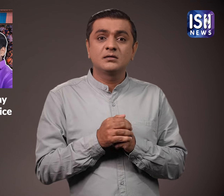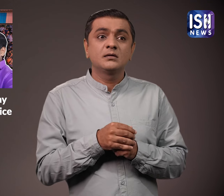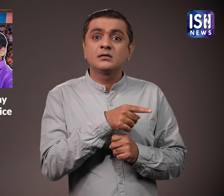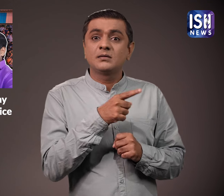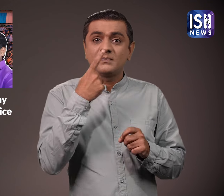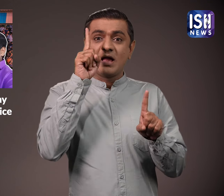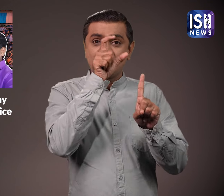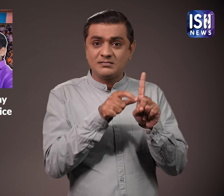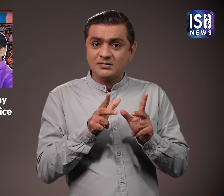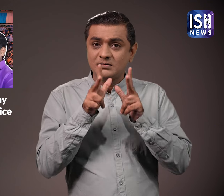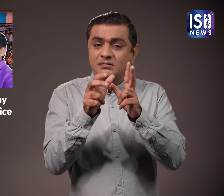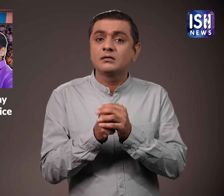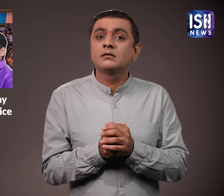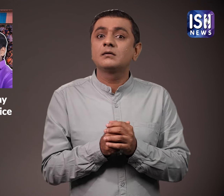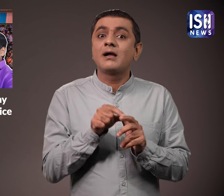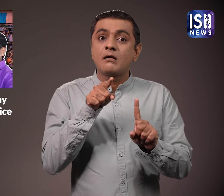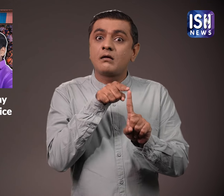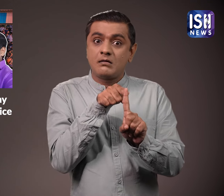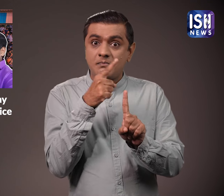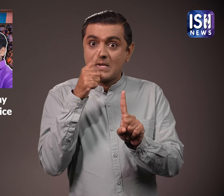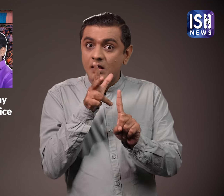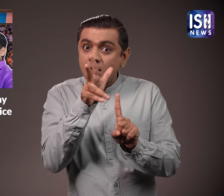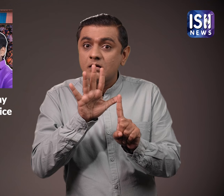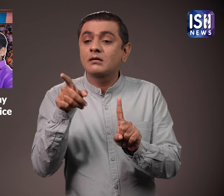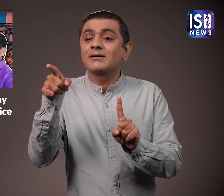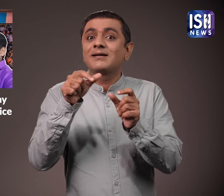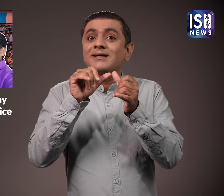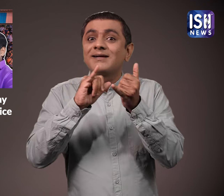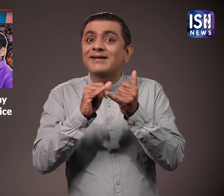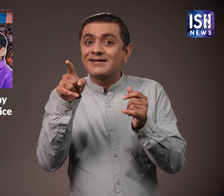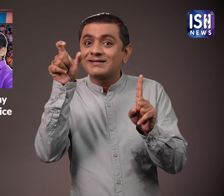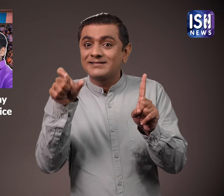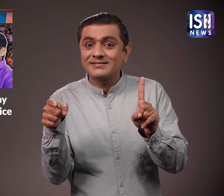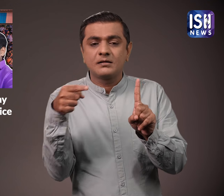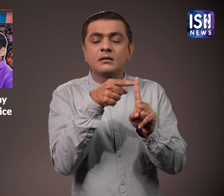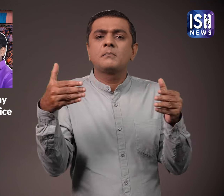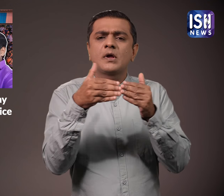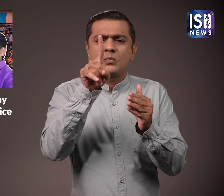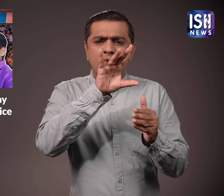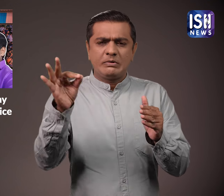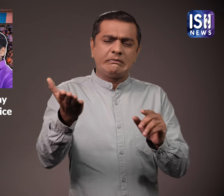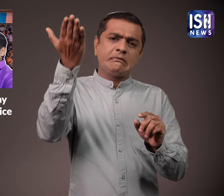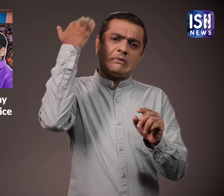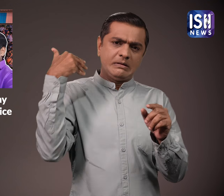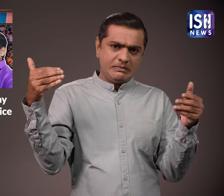Alka Shinde also said that Shinde told her that after she visited him last week, he was harassed by the police.